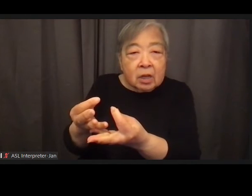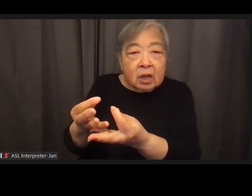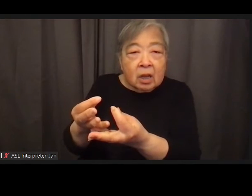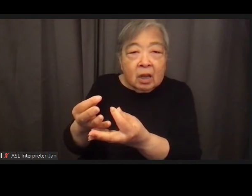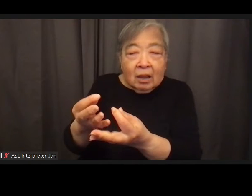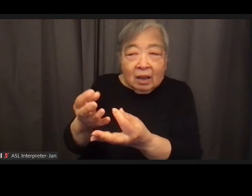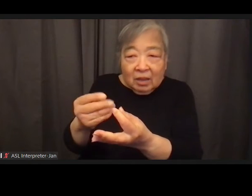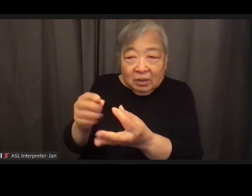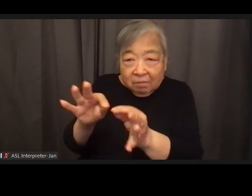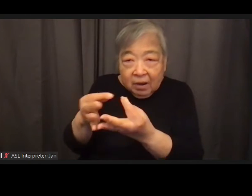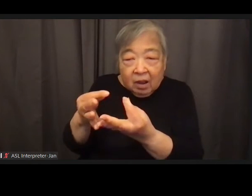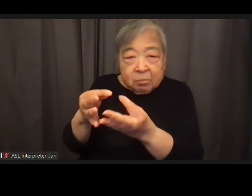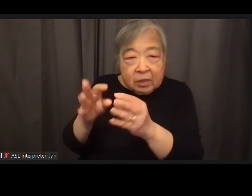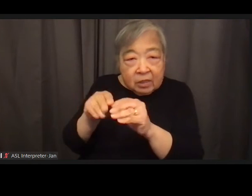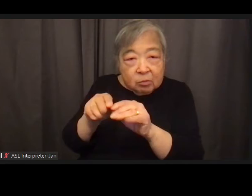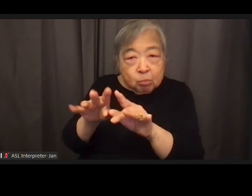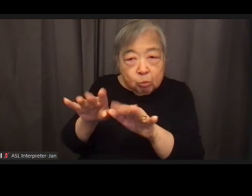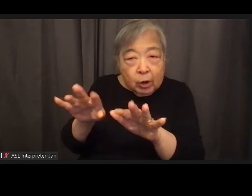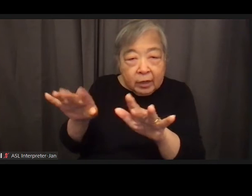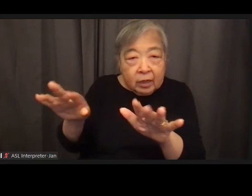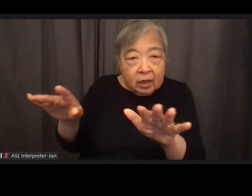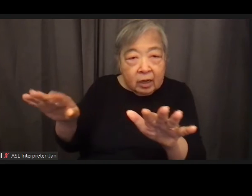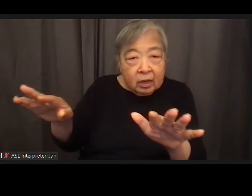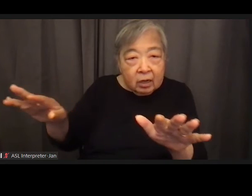spreading into the diaspora.